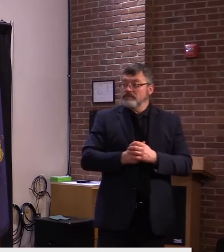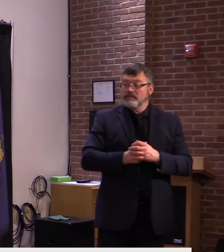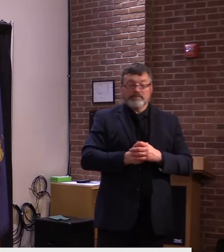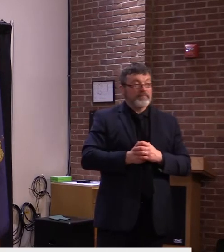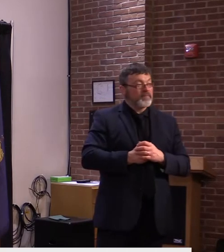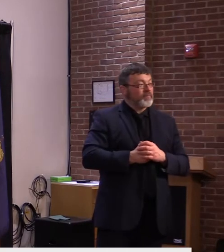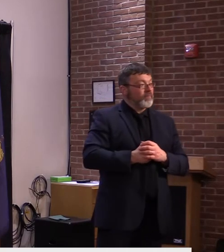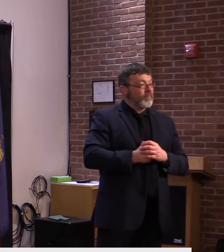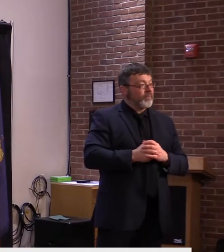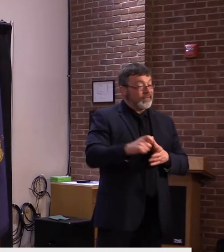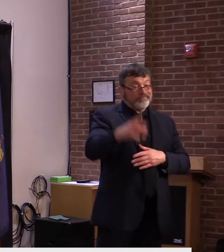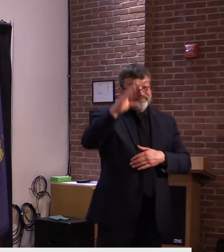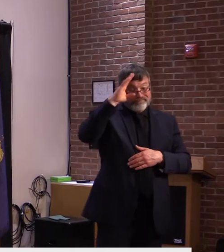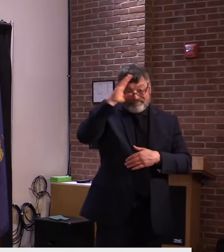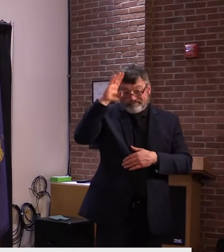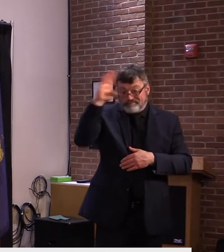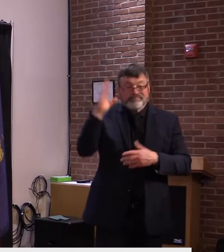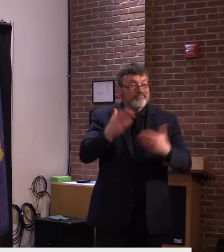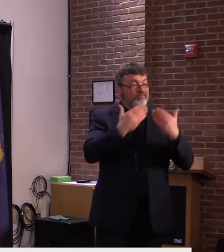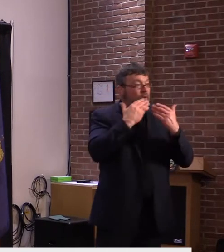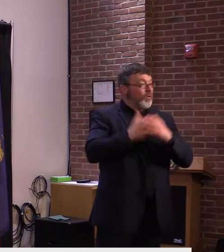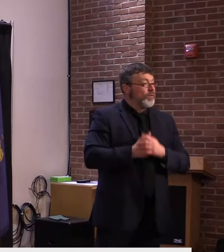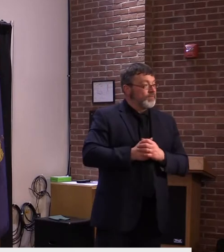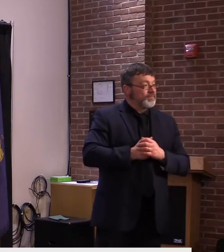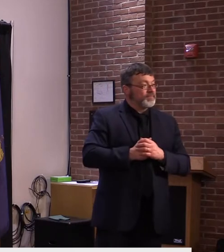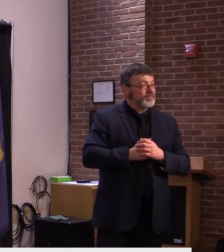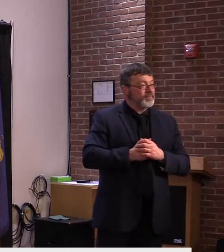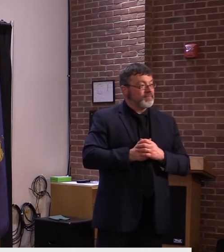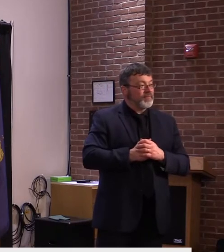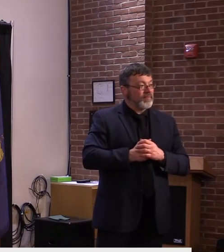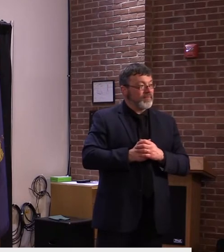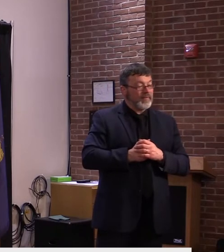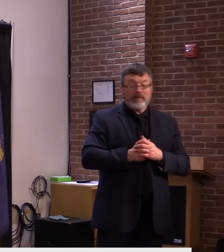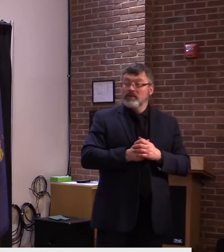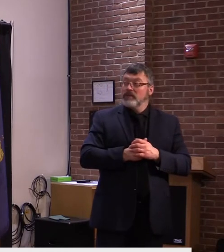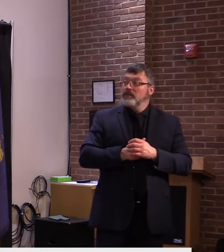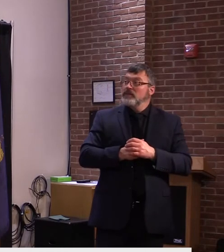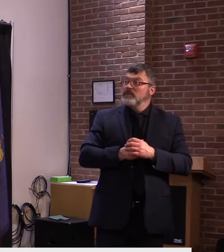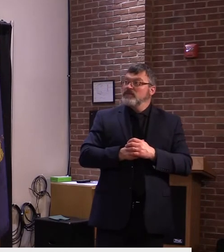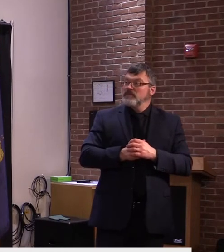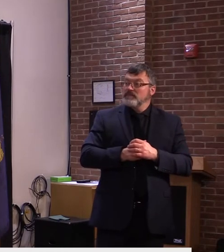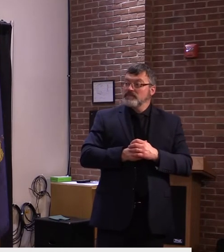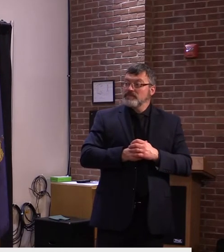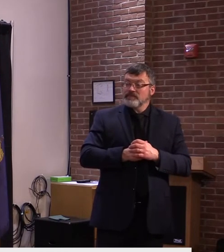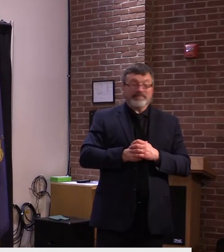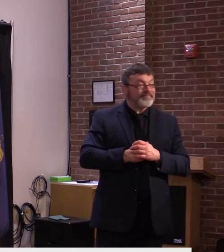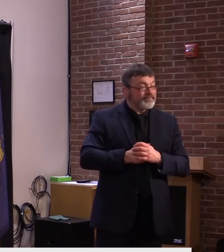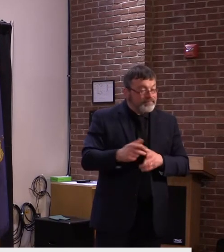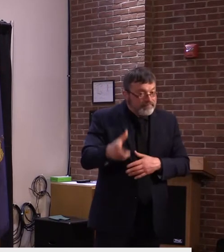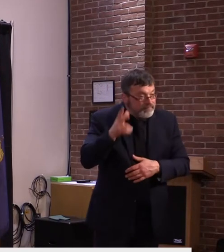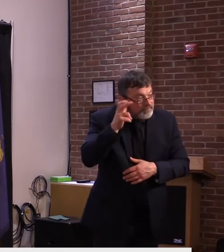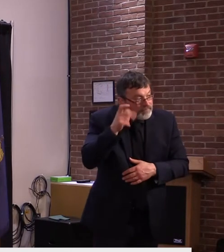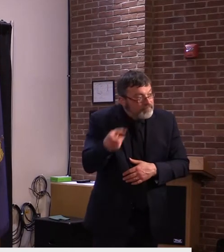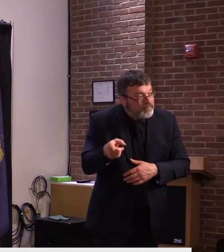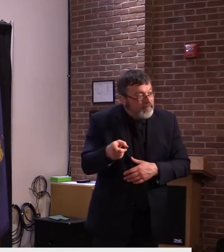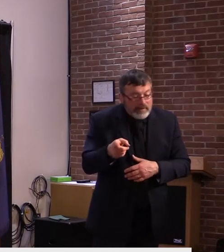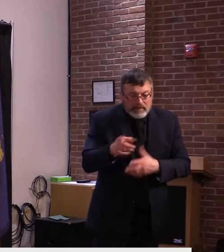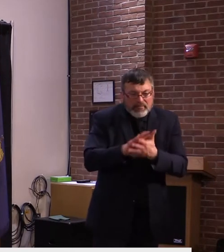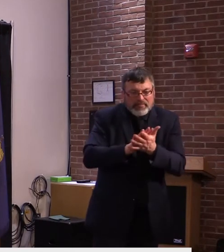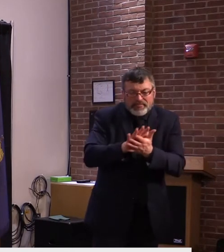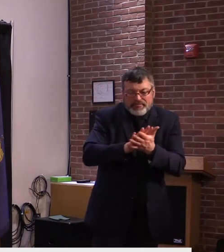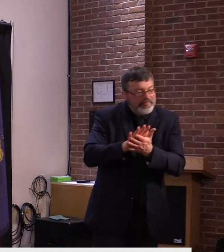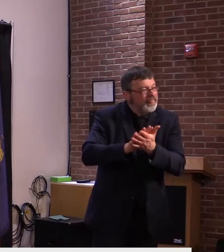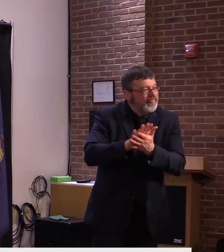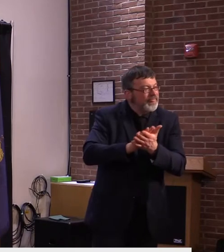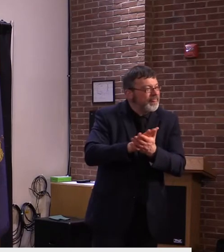Hi, thanks, Jason. Booster, yeah,